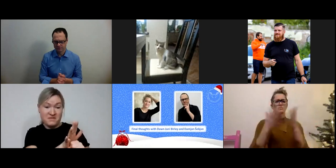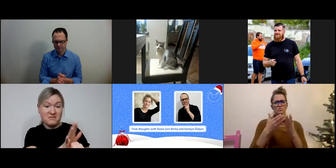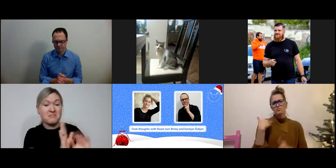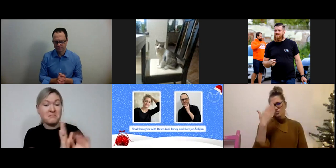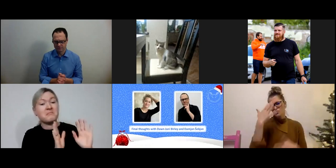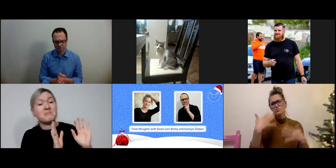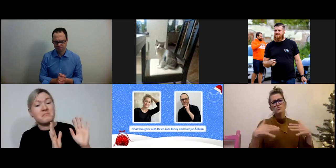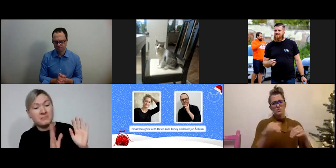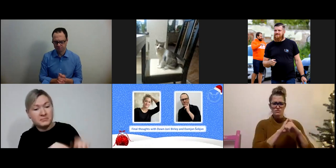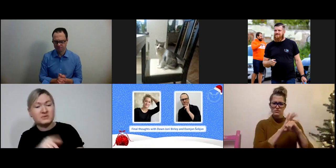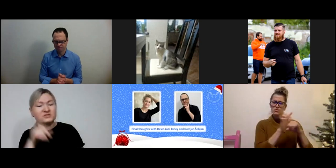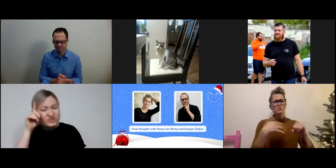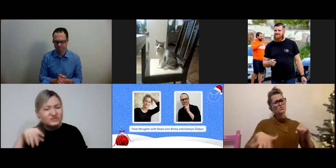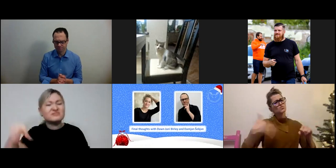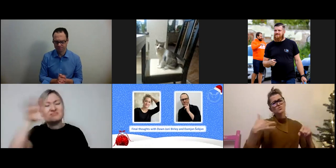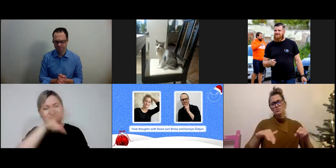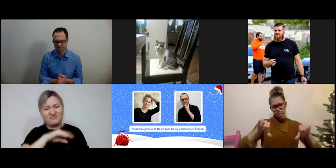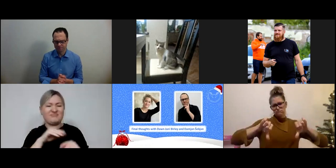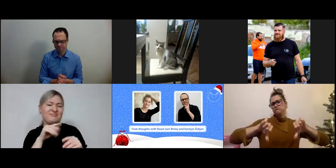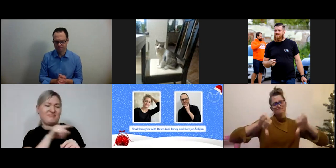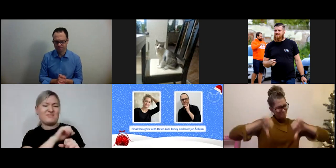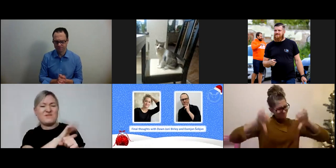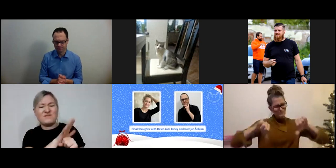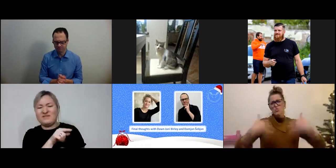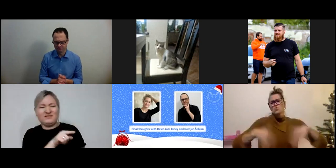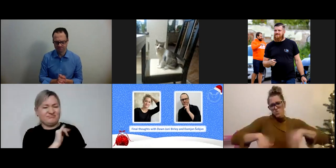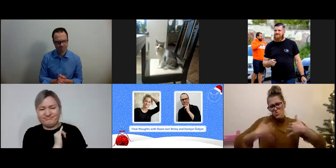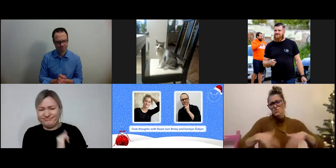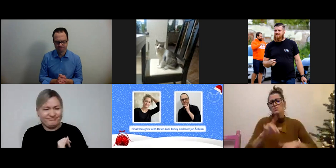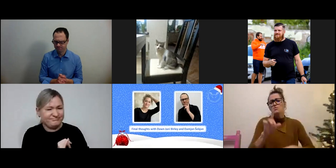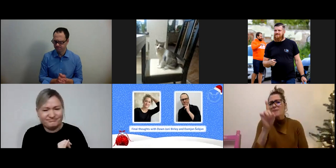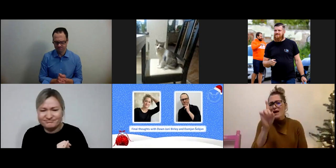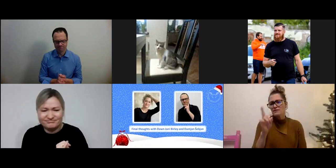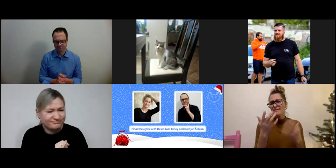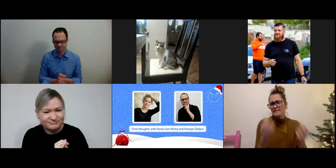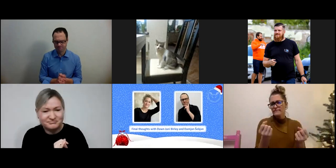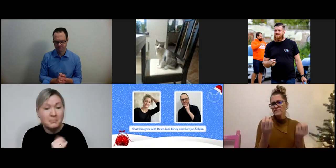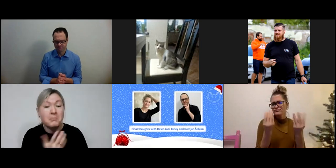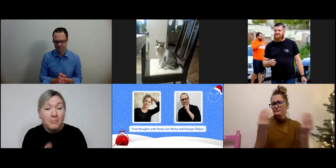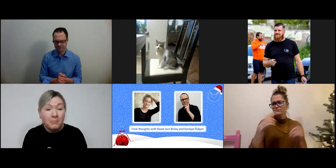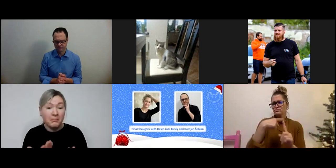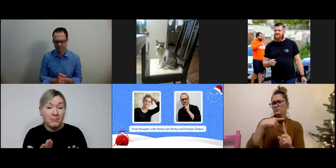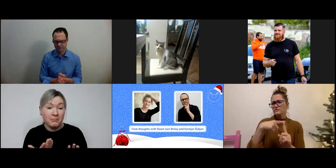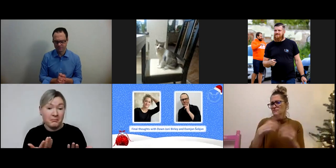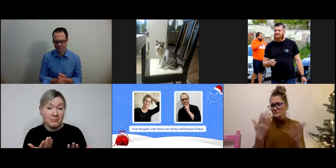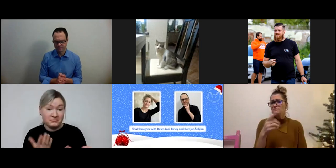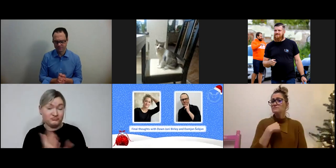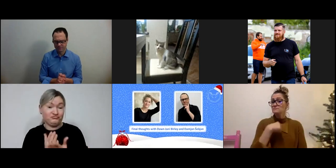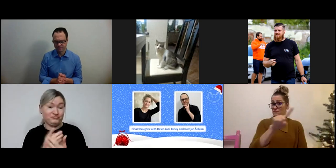I have another question. During Corona epidemic, it's been horrible. It's just been so